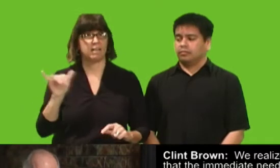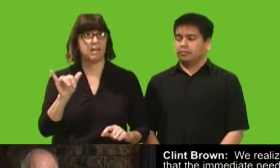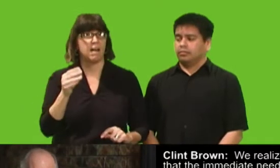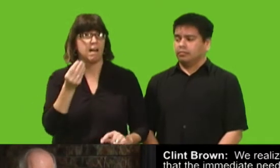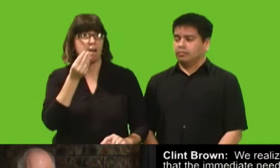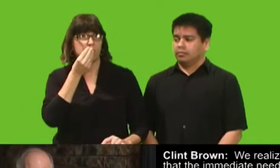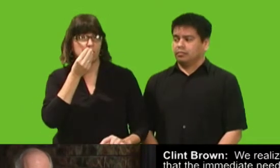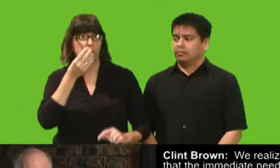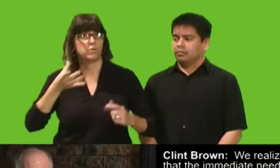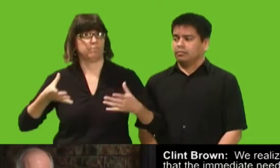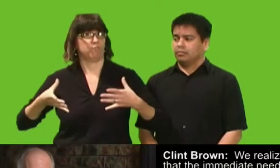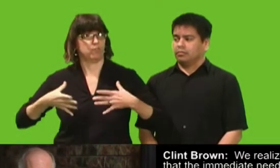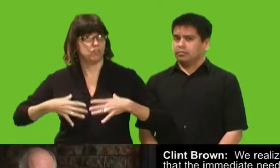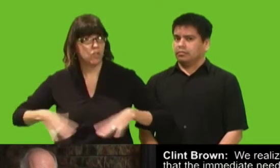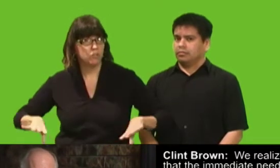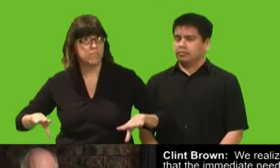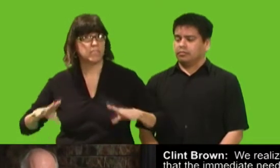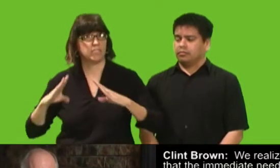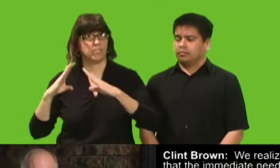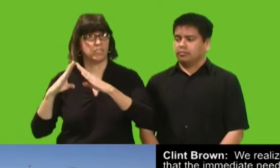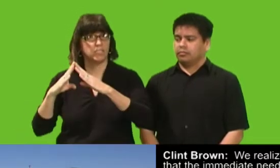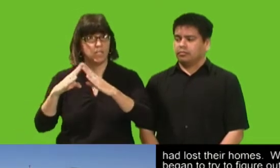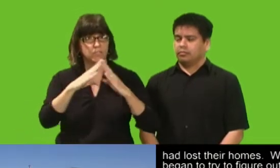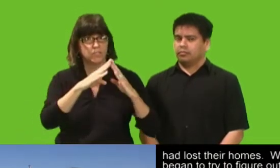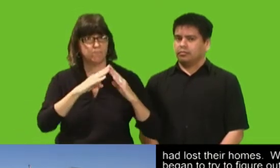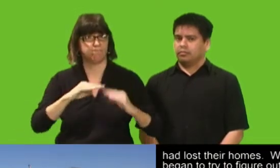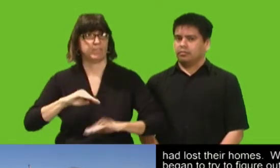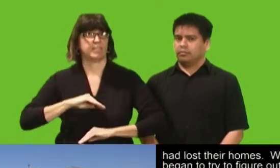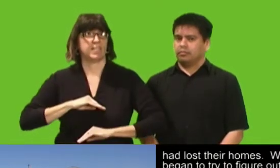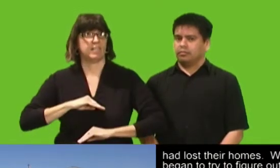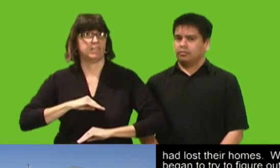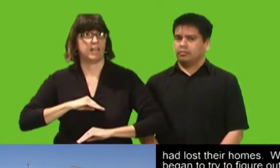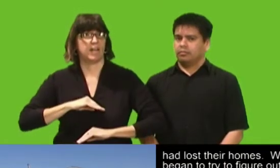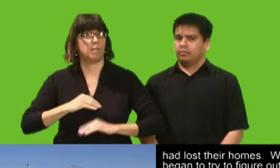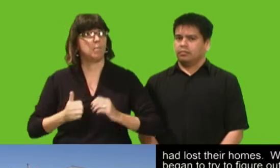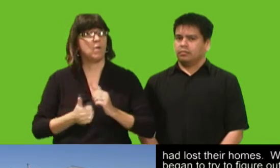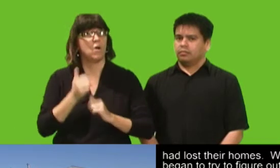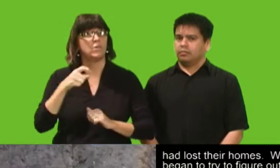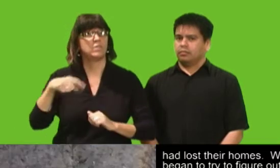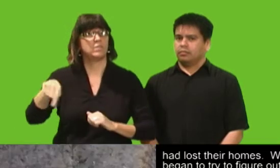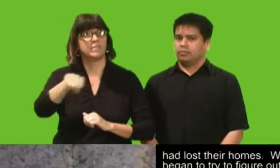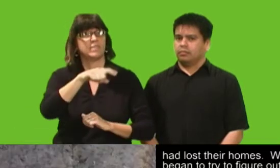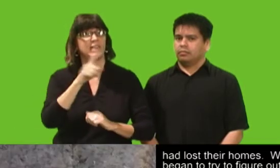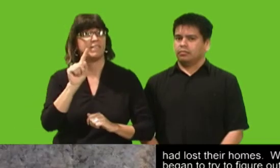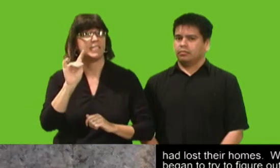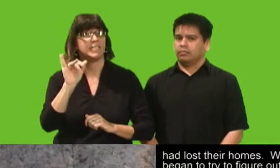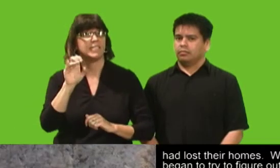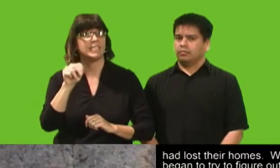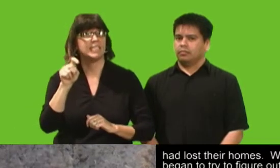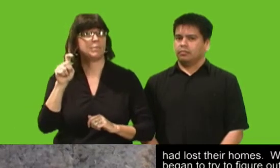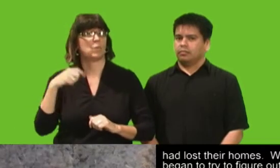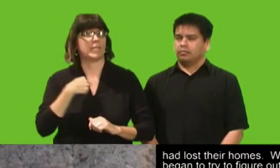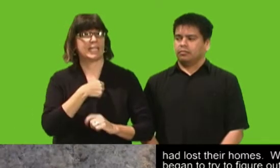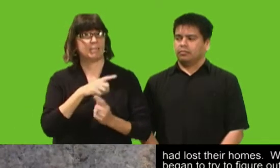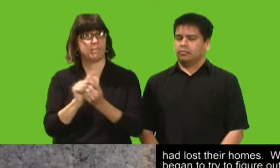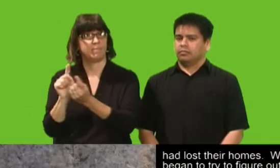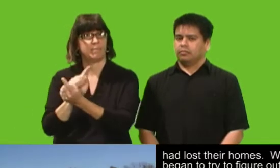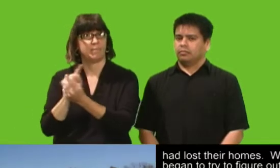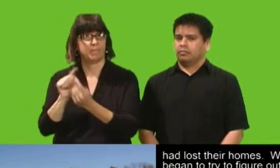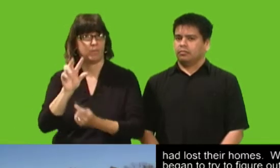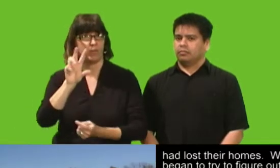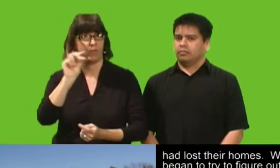and there were some 30-something families that were involved, had lost their homes. We began to try to figure out how to raise